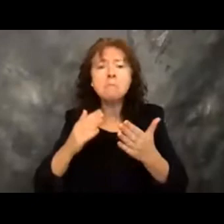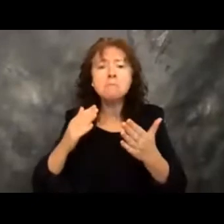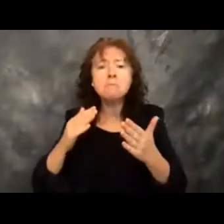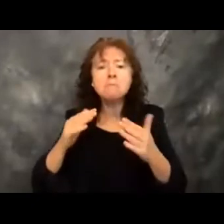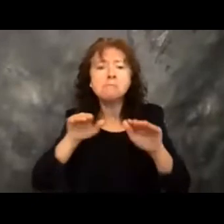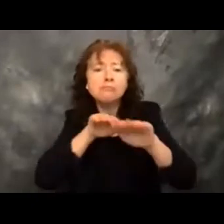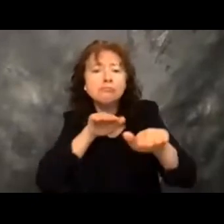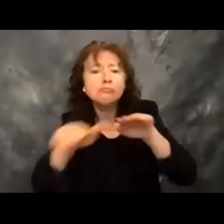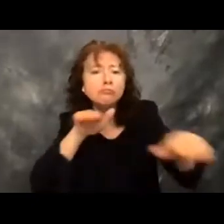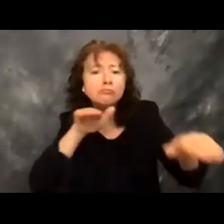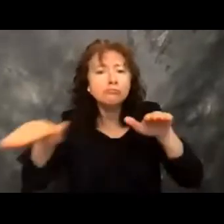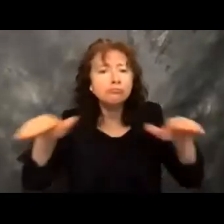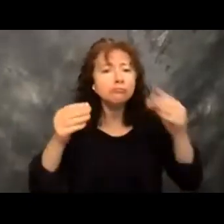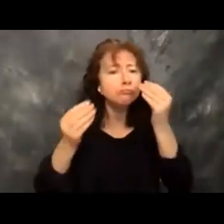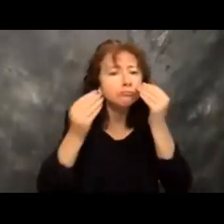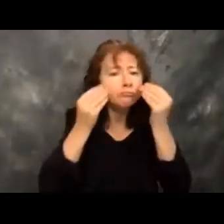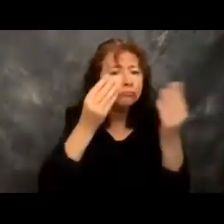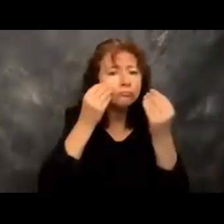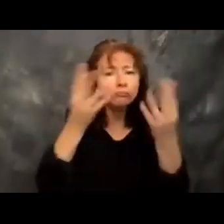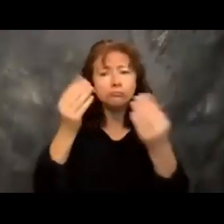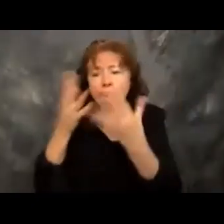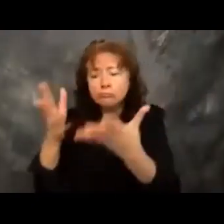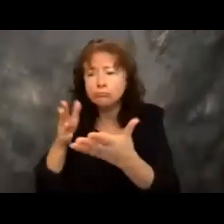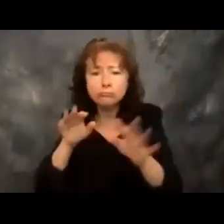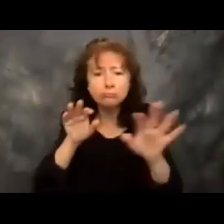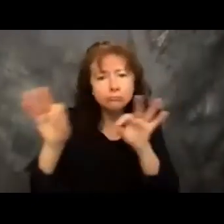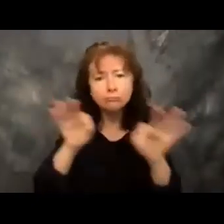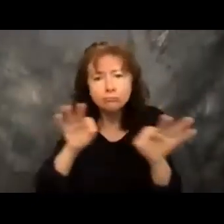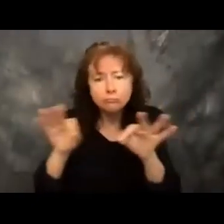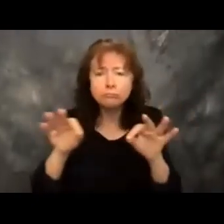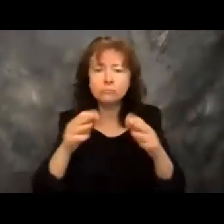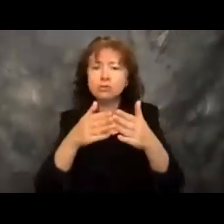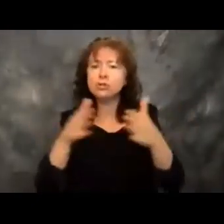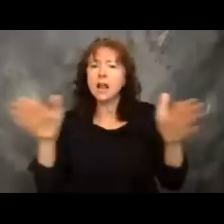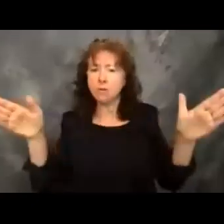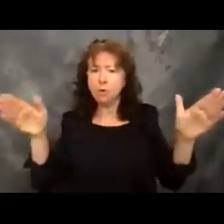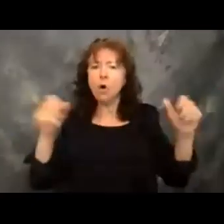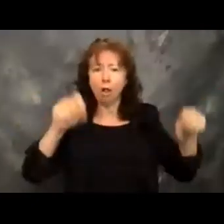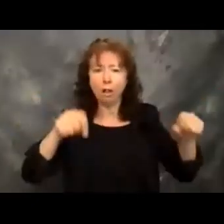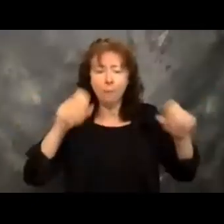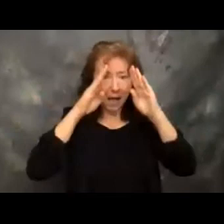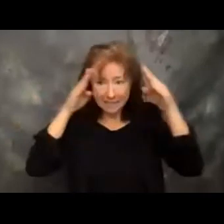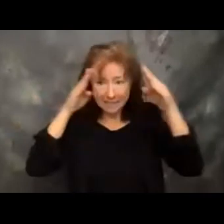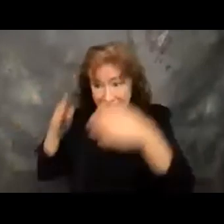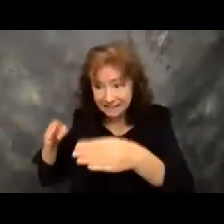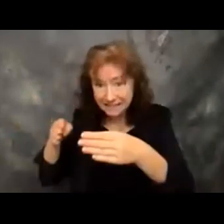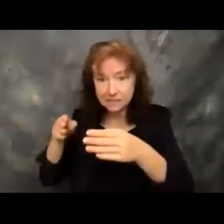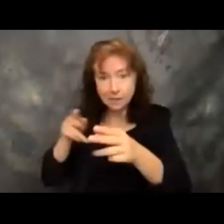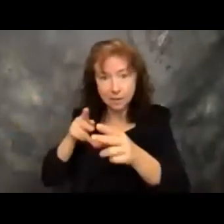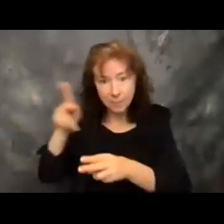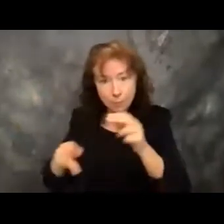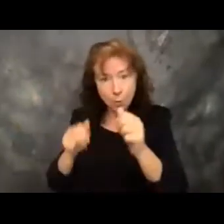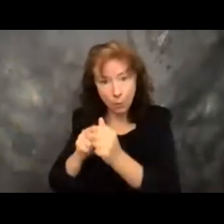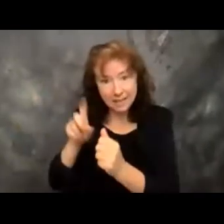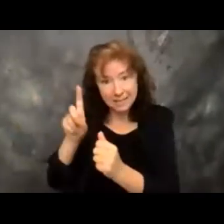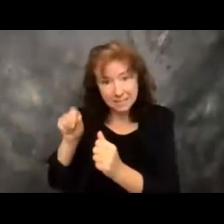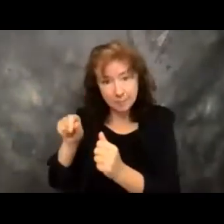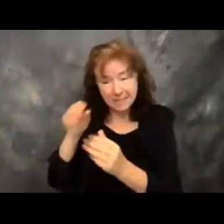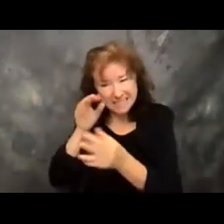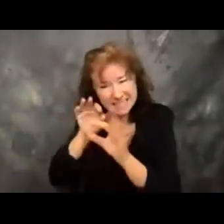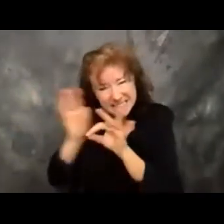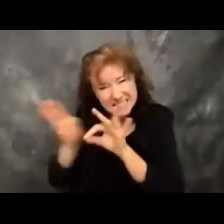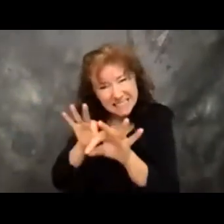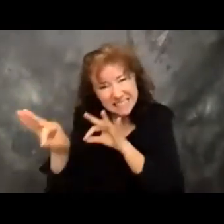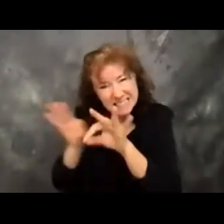but nothing that is directed to the persons with disabilities. And also in terms of